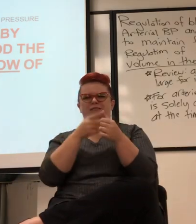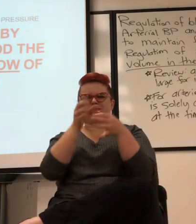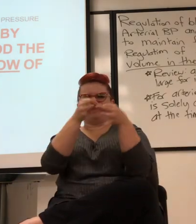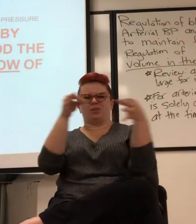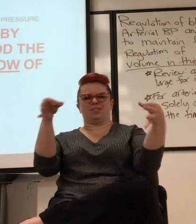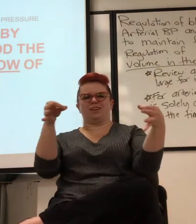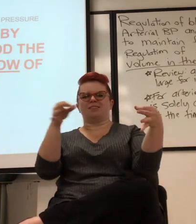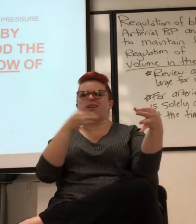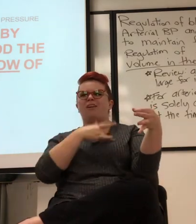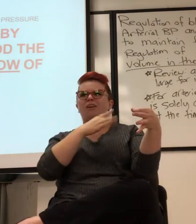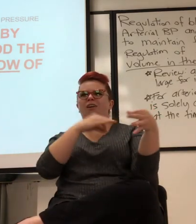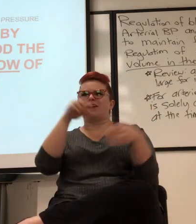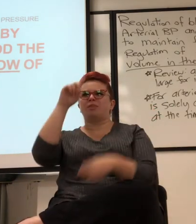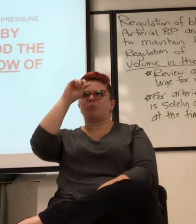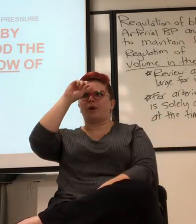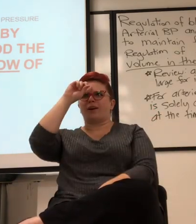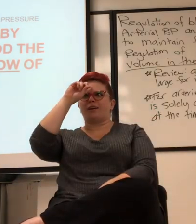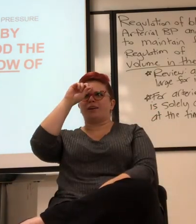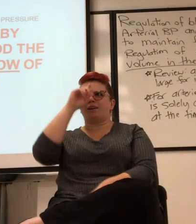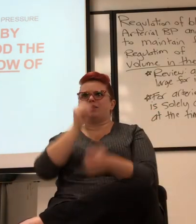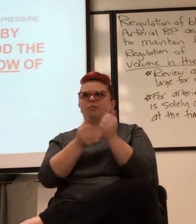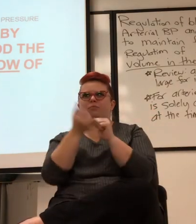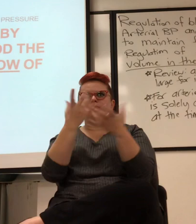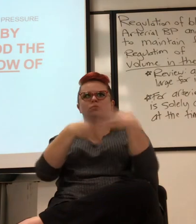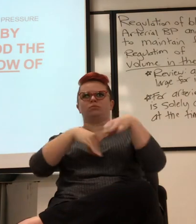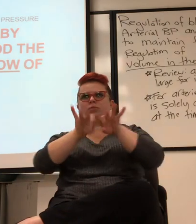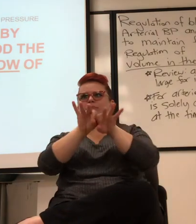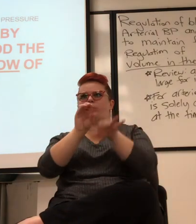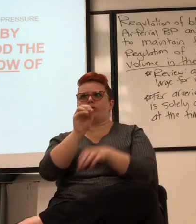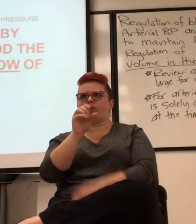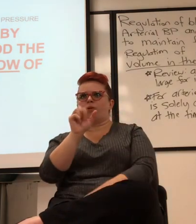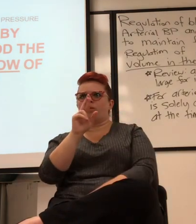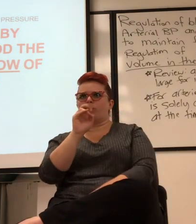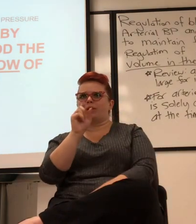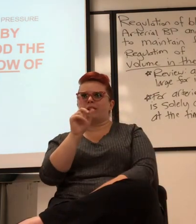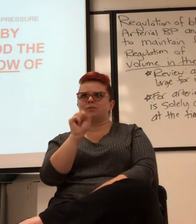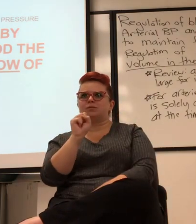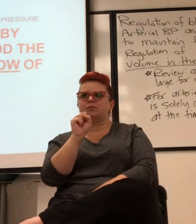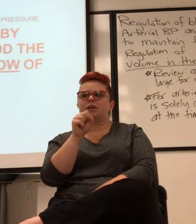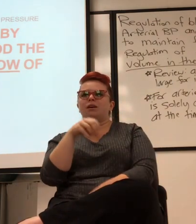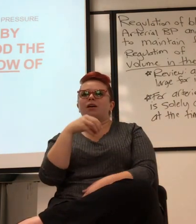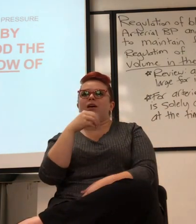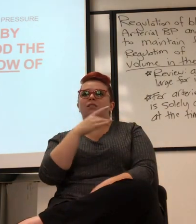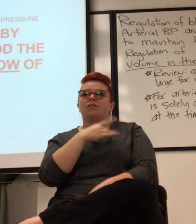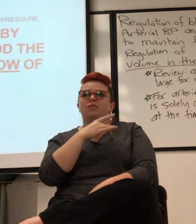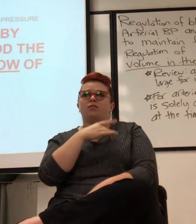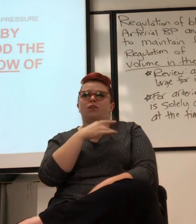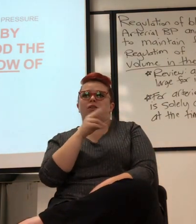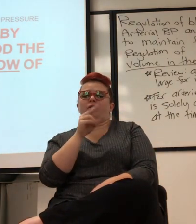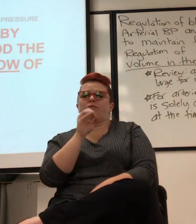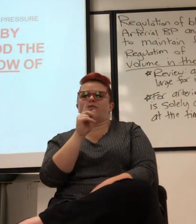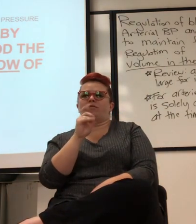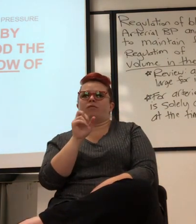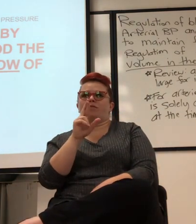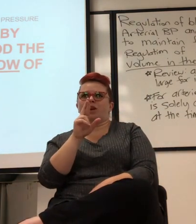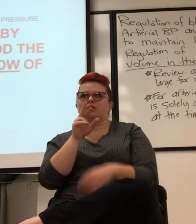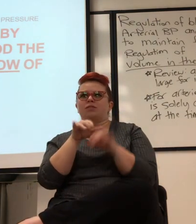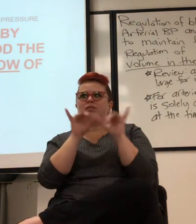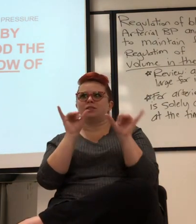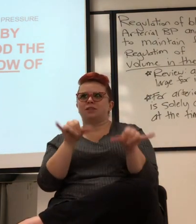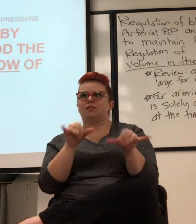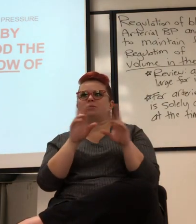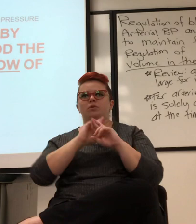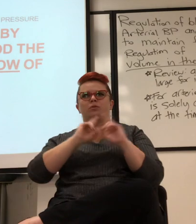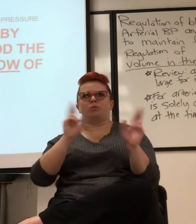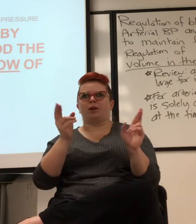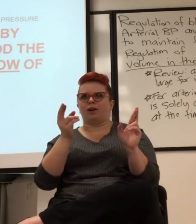The heart and brain, your most vital organs, and cardiovascular system is equipped to make sure those organs always